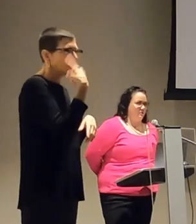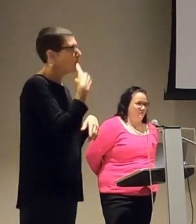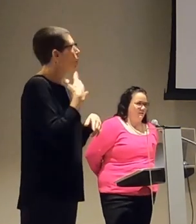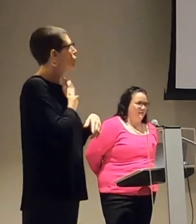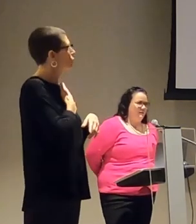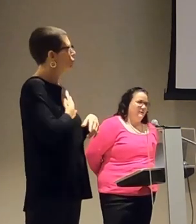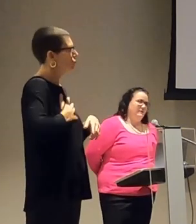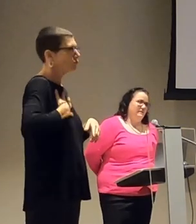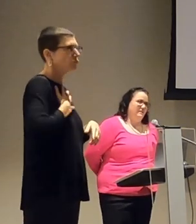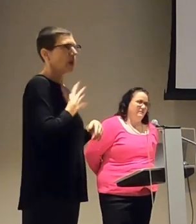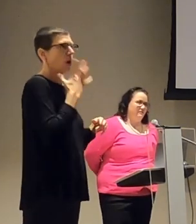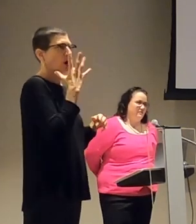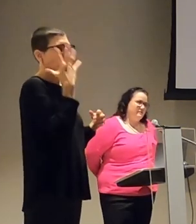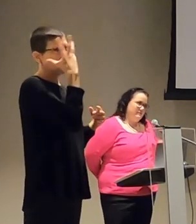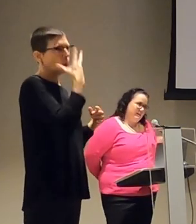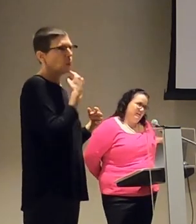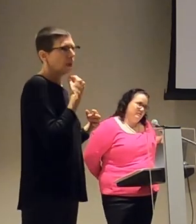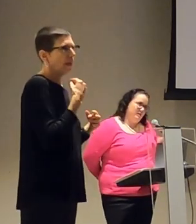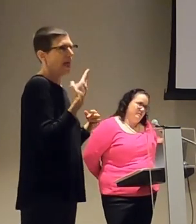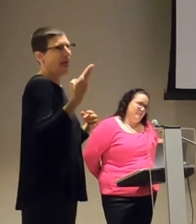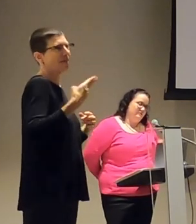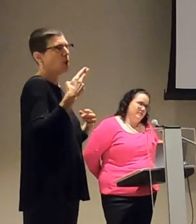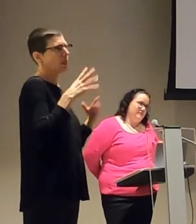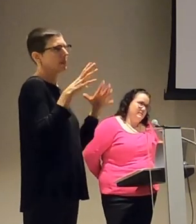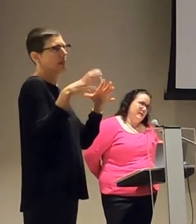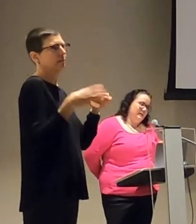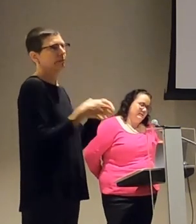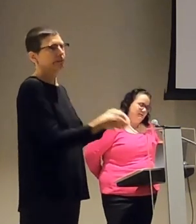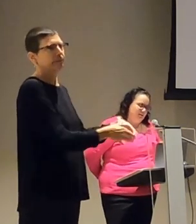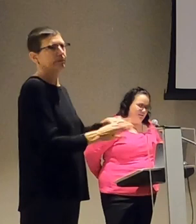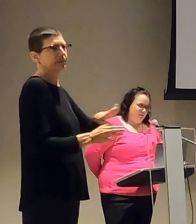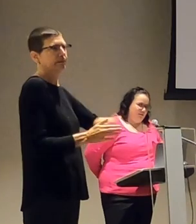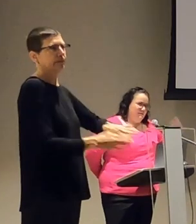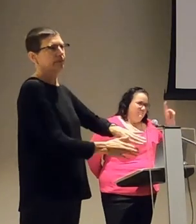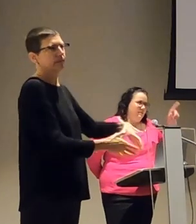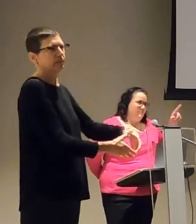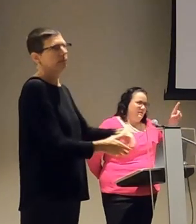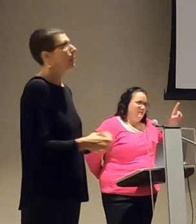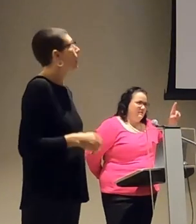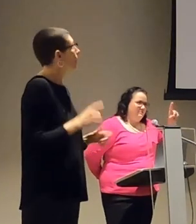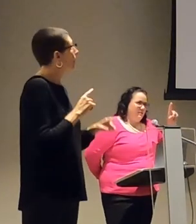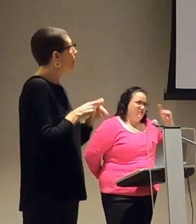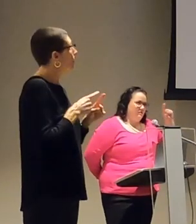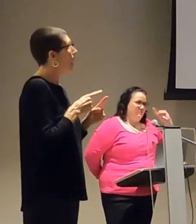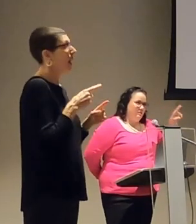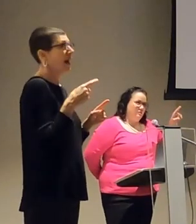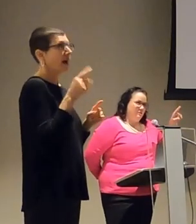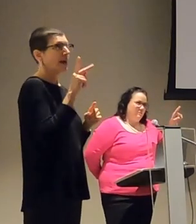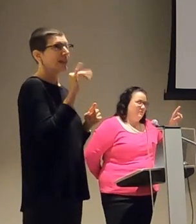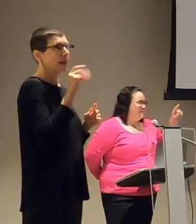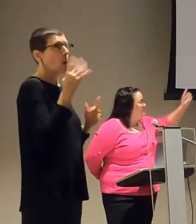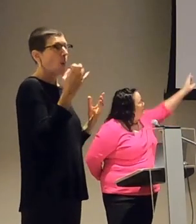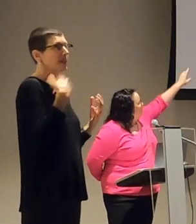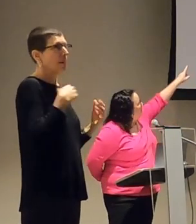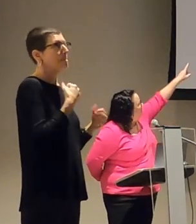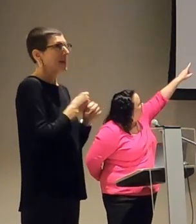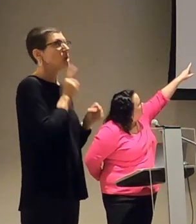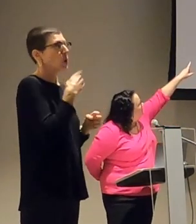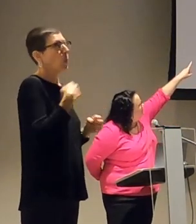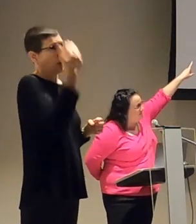and her beauty, and then Holofernes is kind of tucked off to the side. But he wanted us to make sure that we knew who it was,